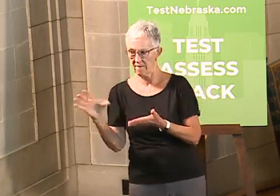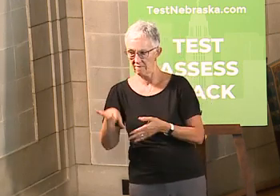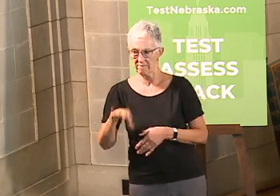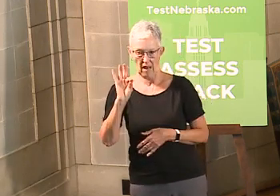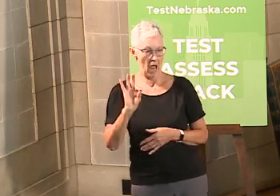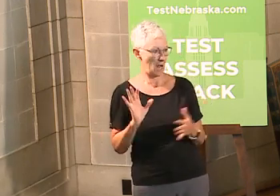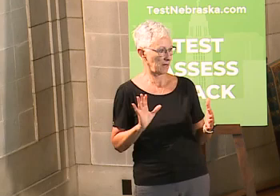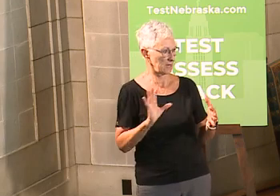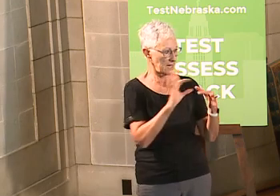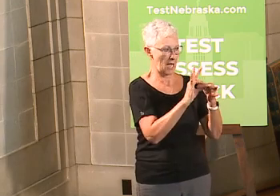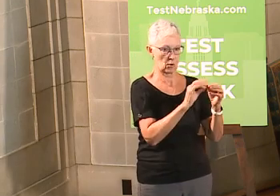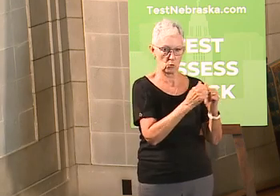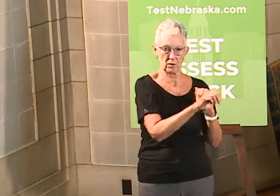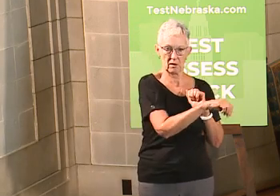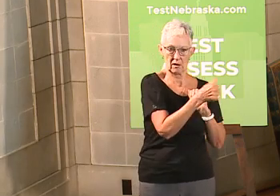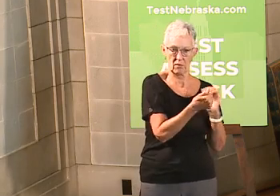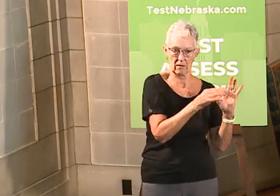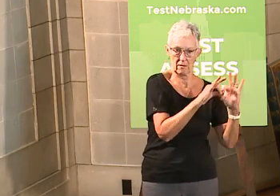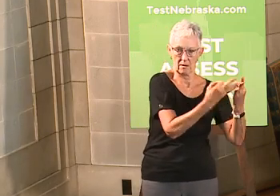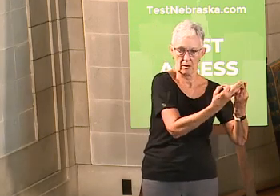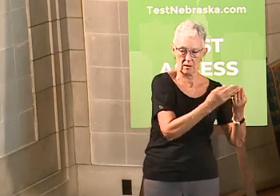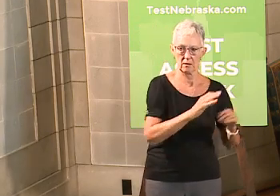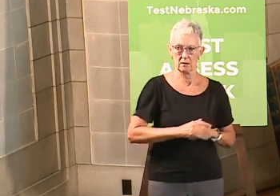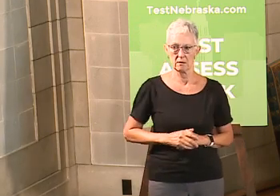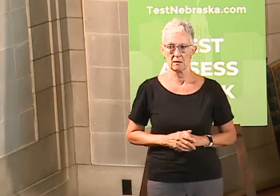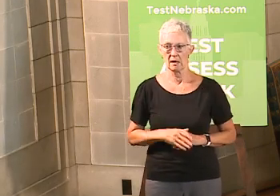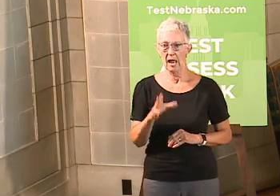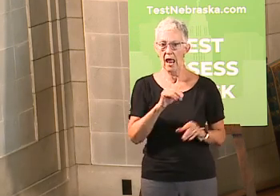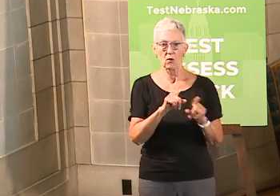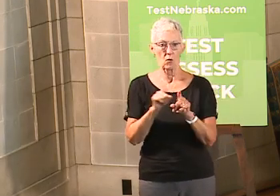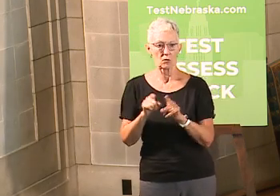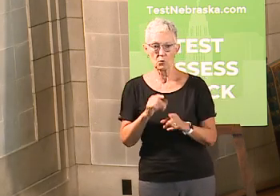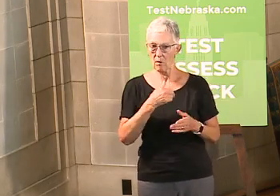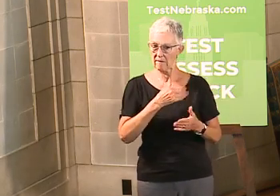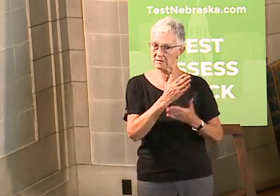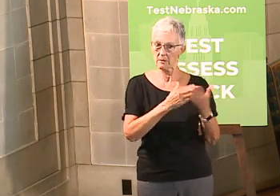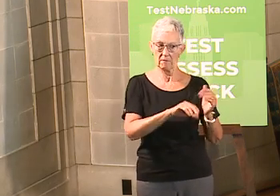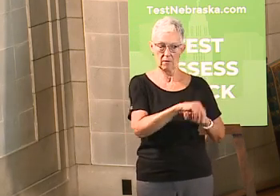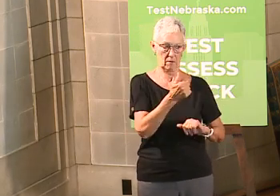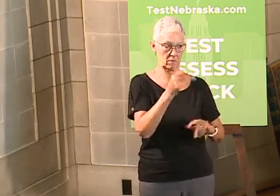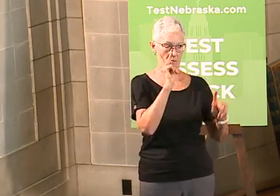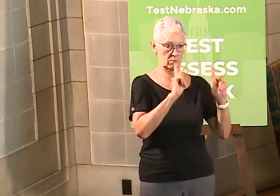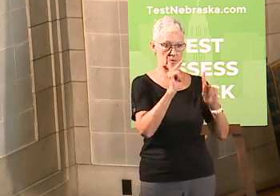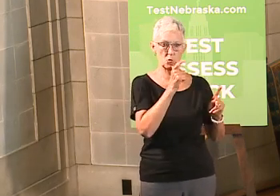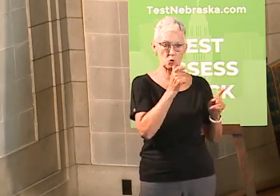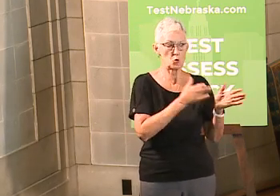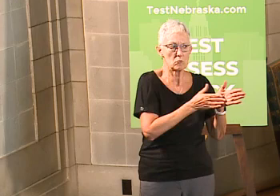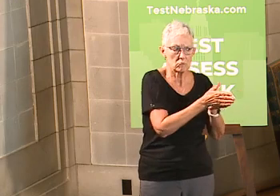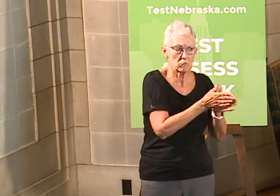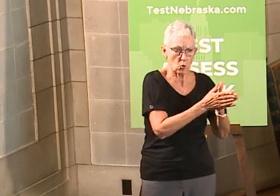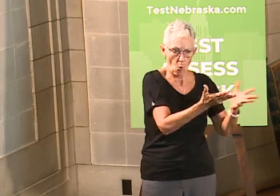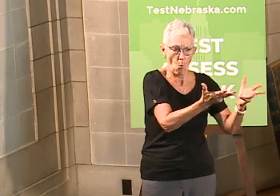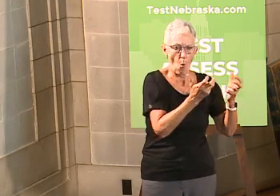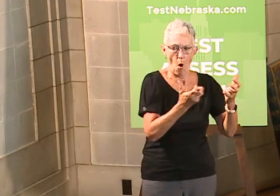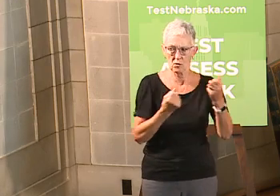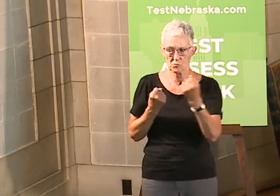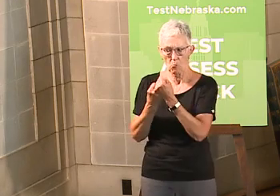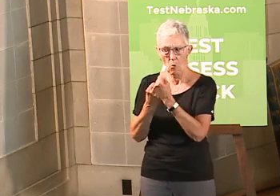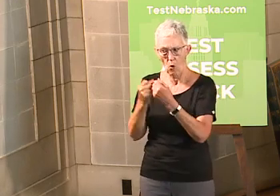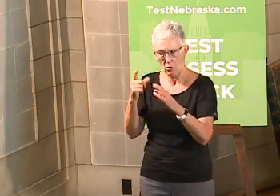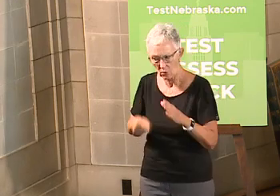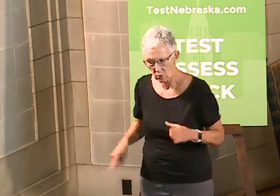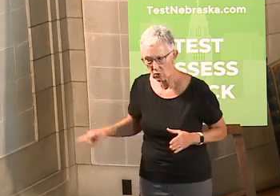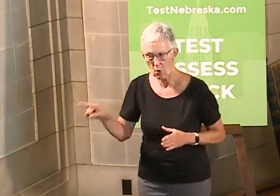also individuals in our state that wish to support those families. There's a role for you too. This is applicable to